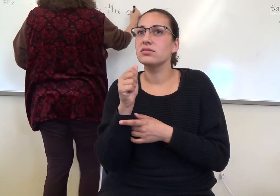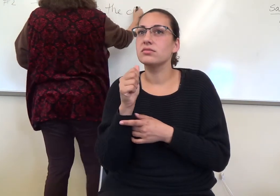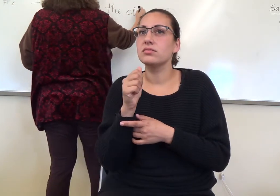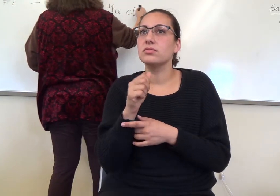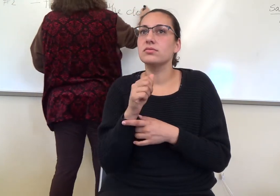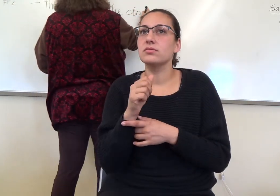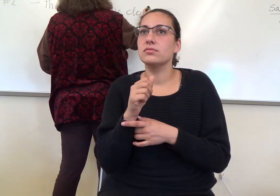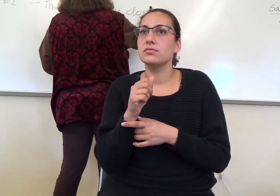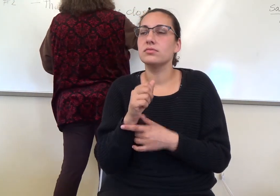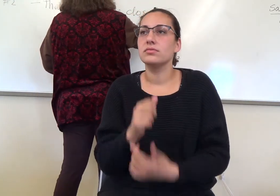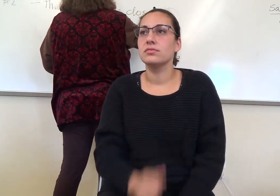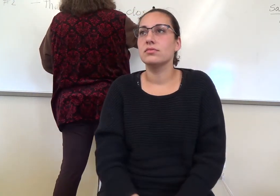like that butterfly one.